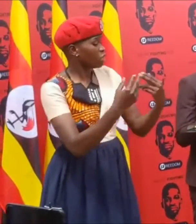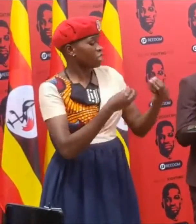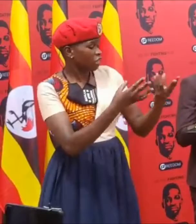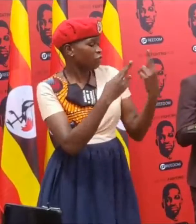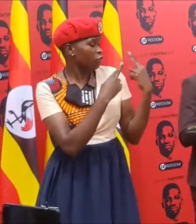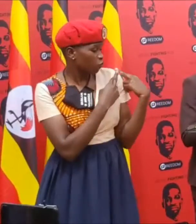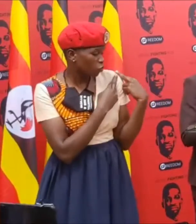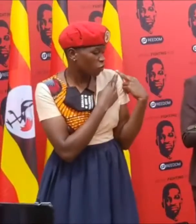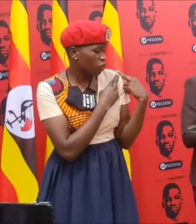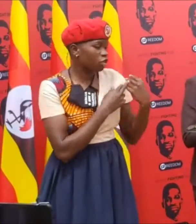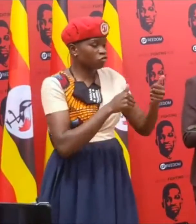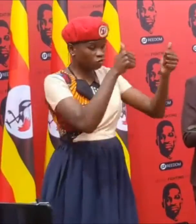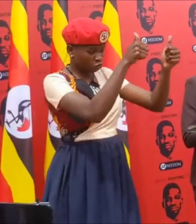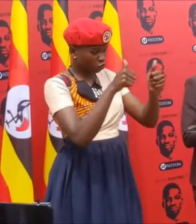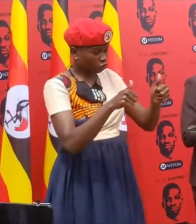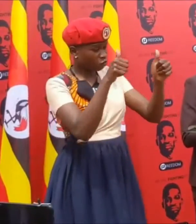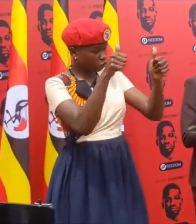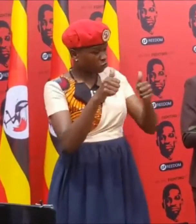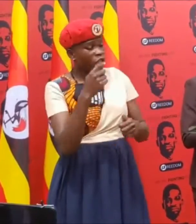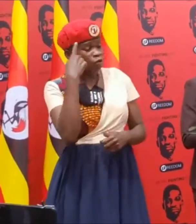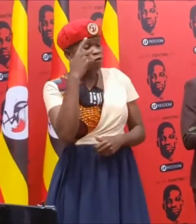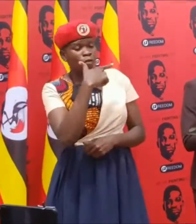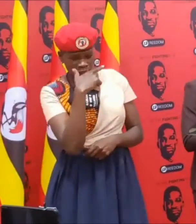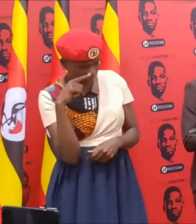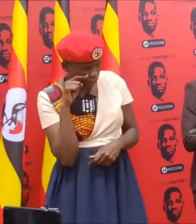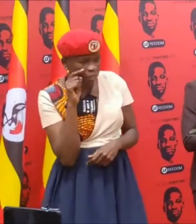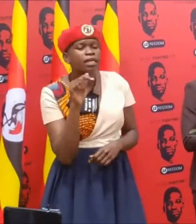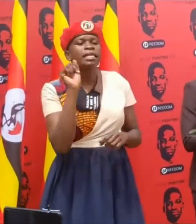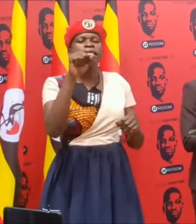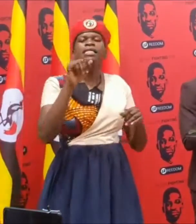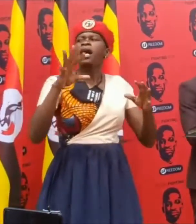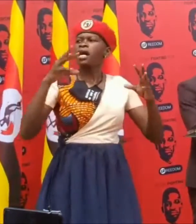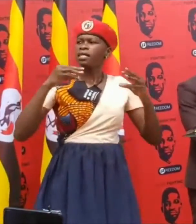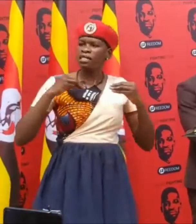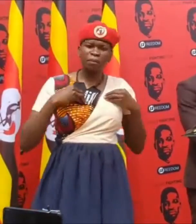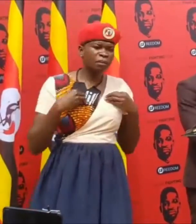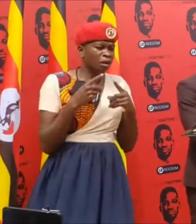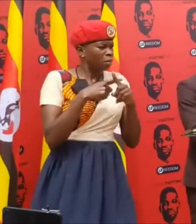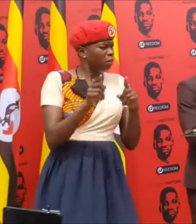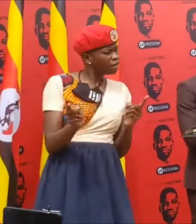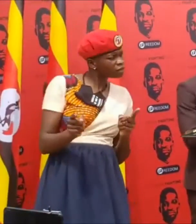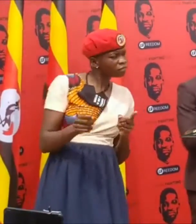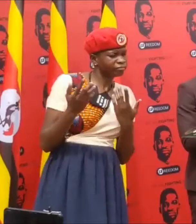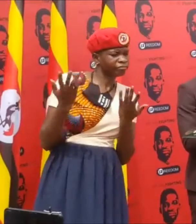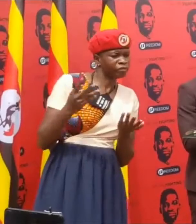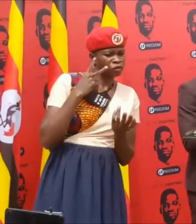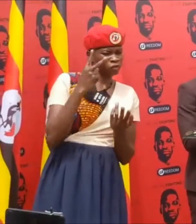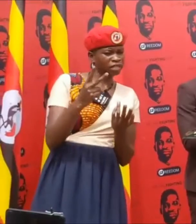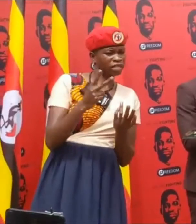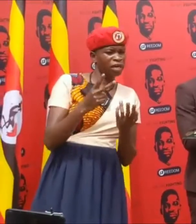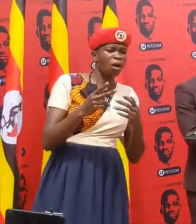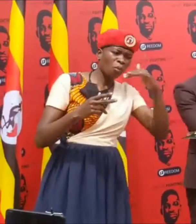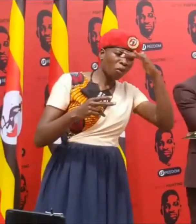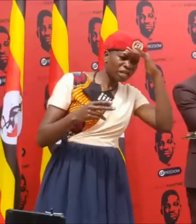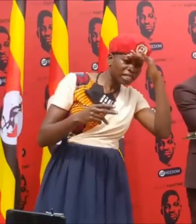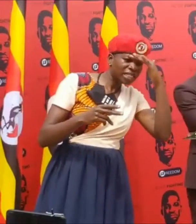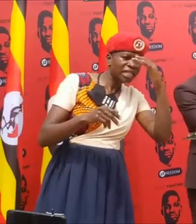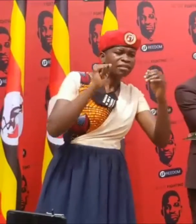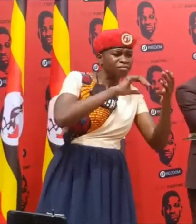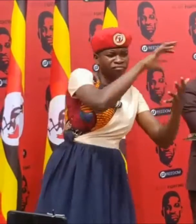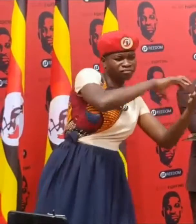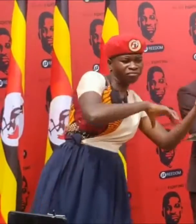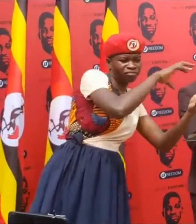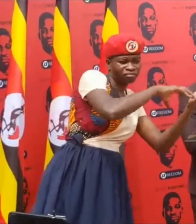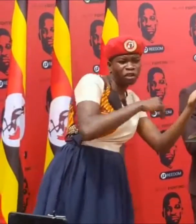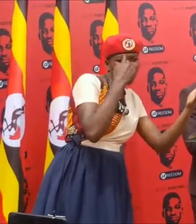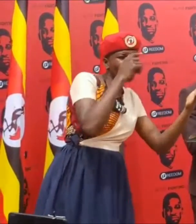double standards are what is disturbing us as a party. That on the one hand, police is participating in pulling down